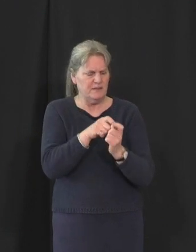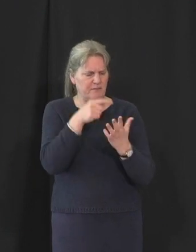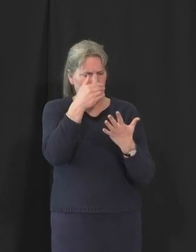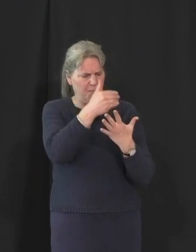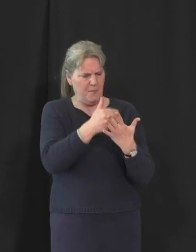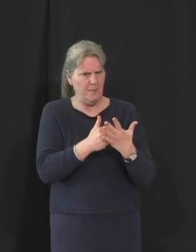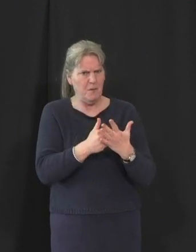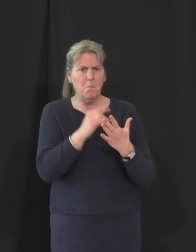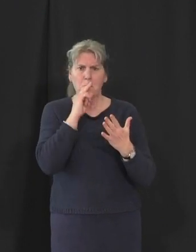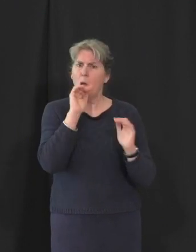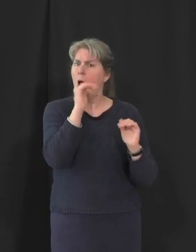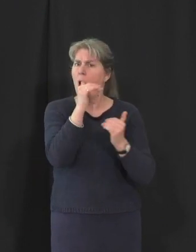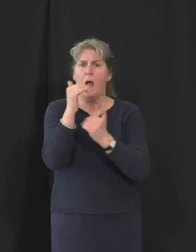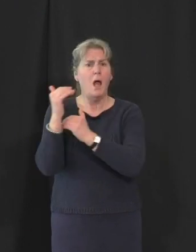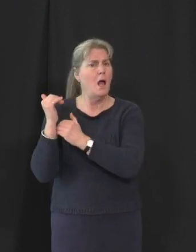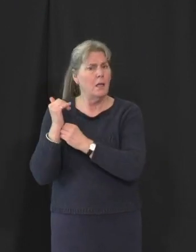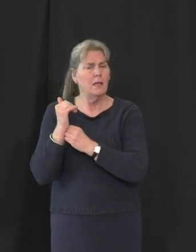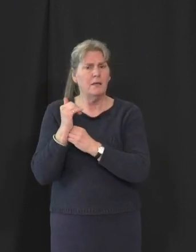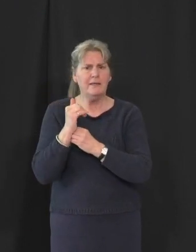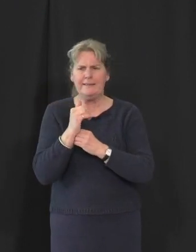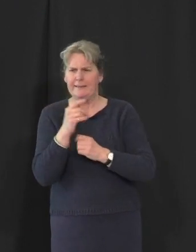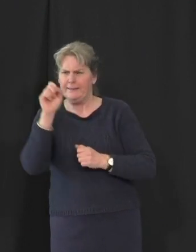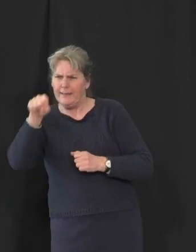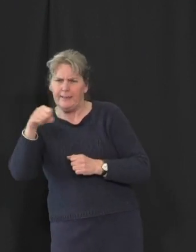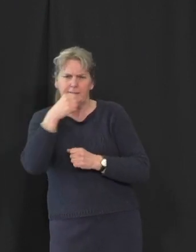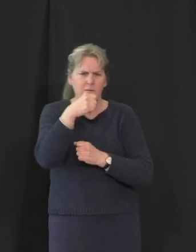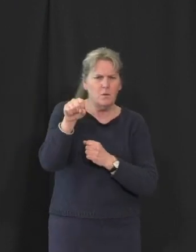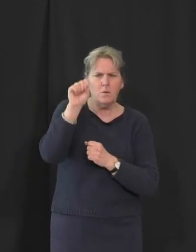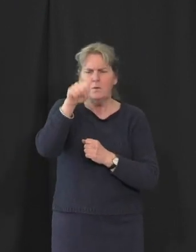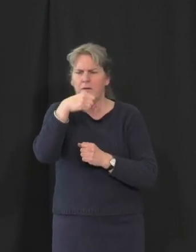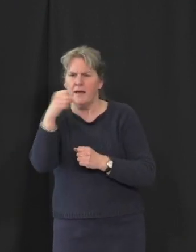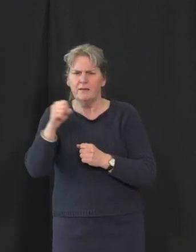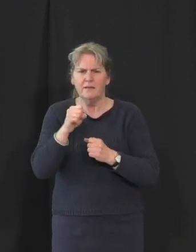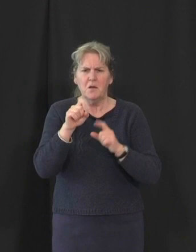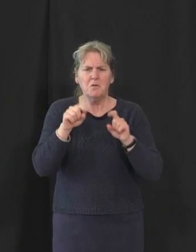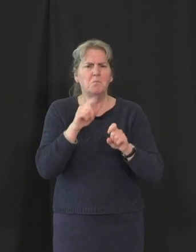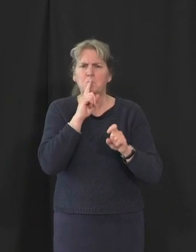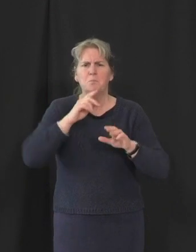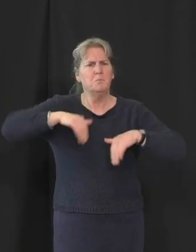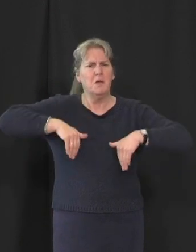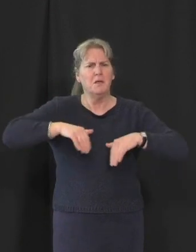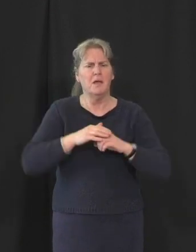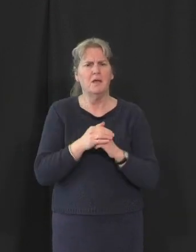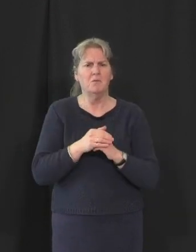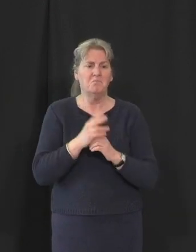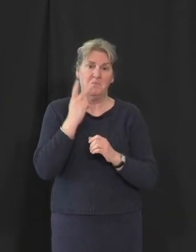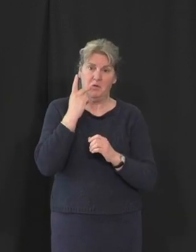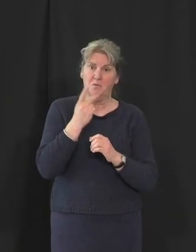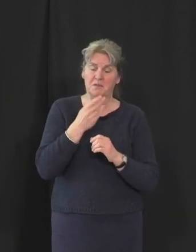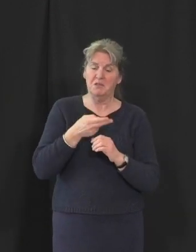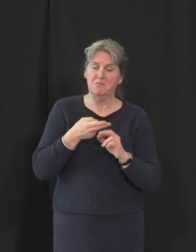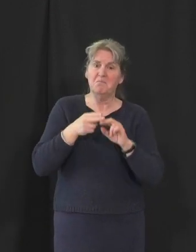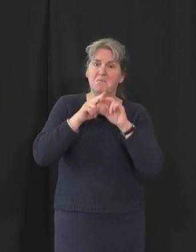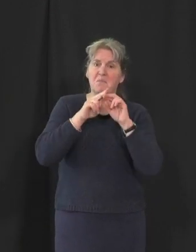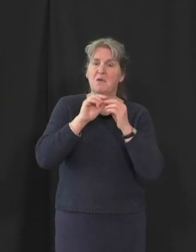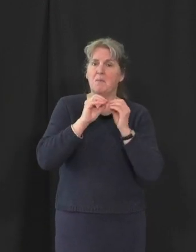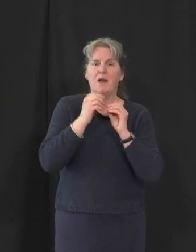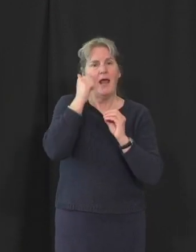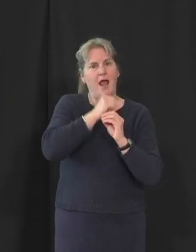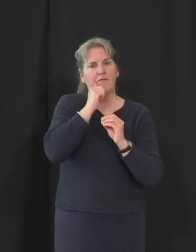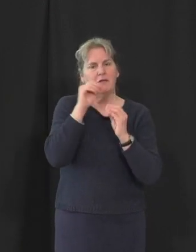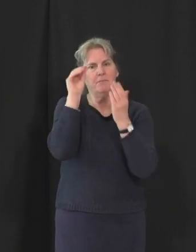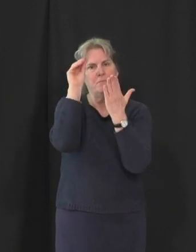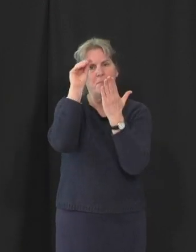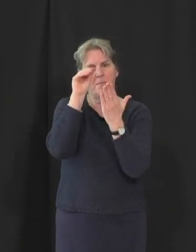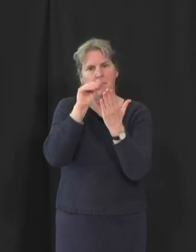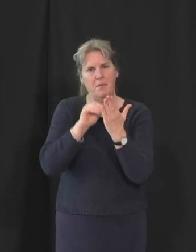to restrict testing in Yukon because of supply issues. You will see from our numbers, which we will now update daily, that